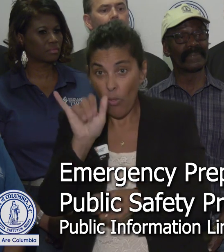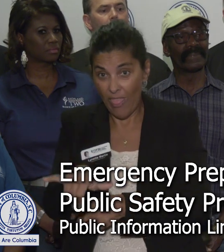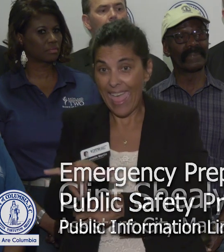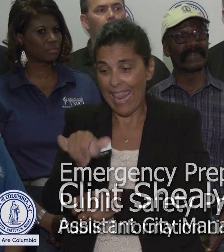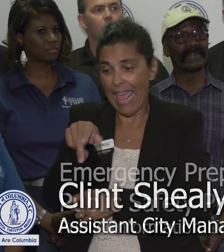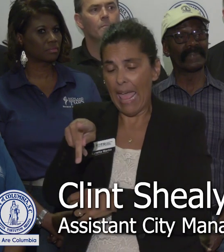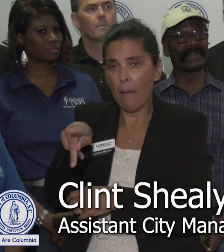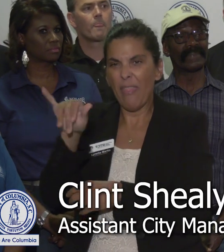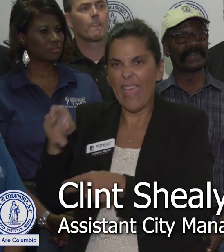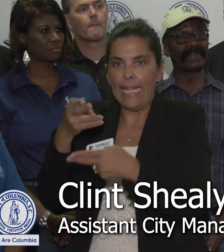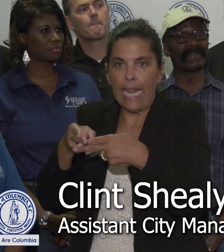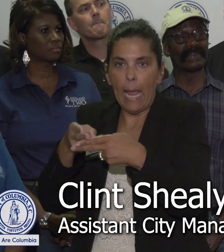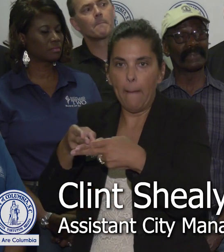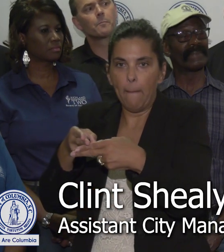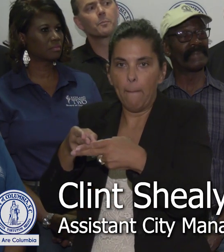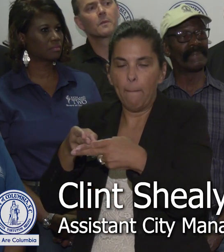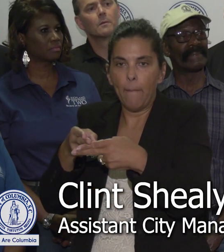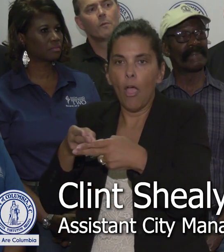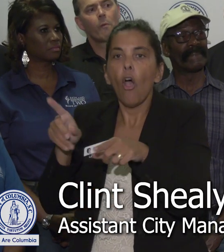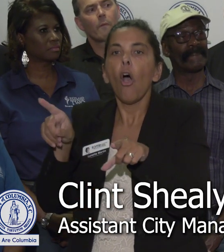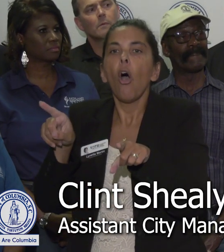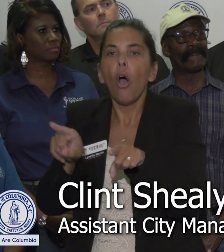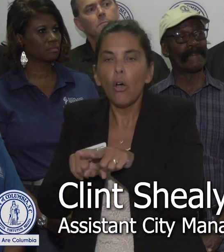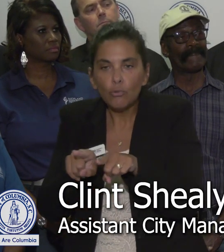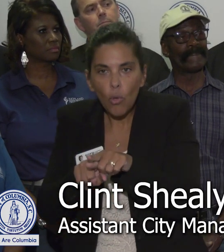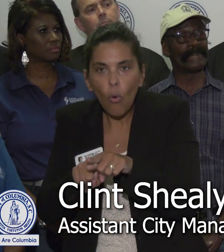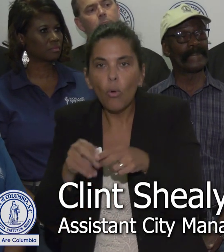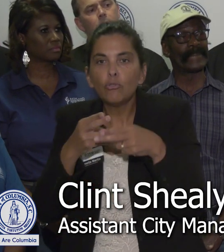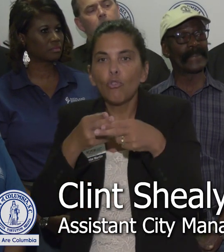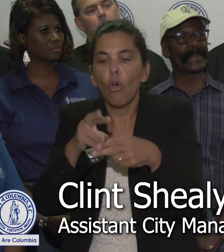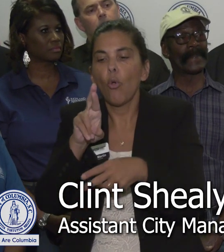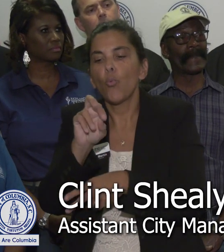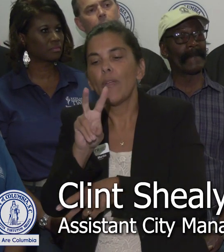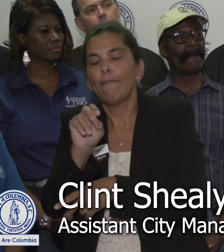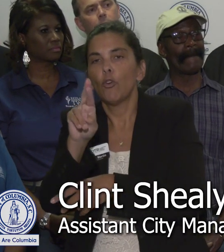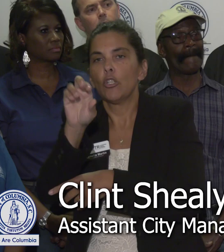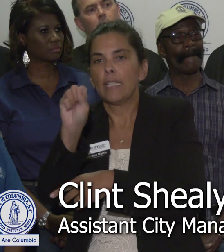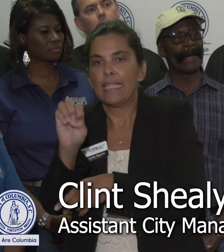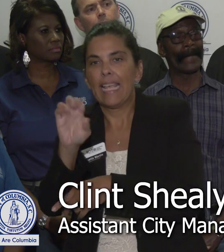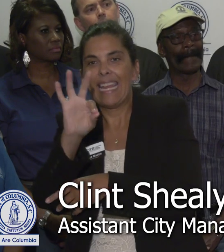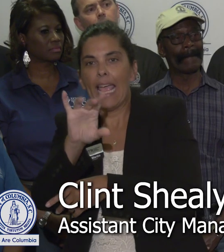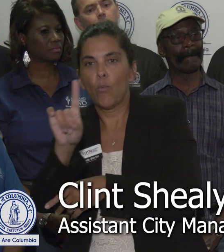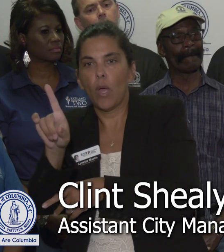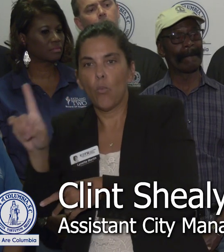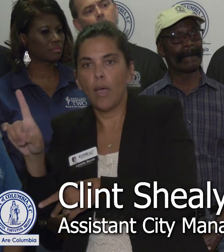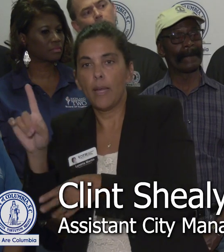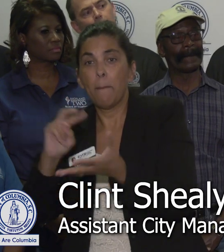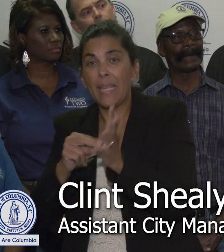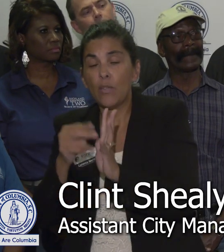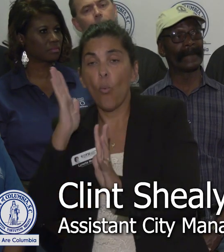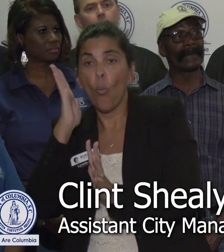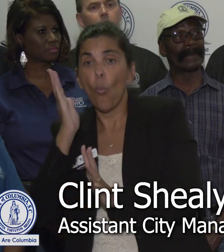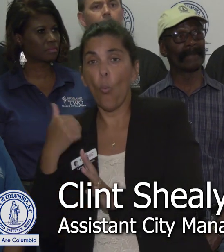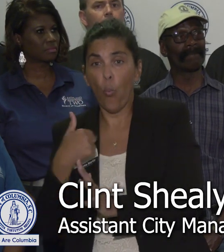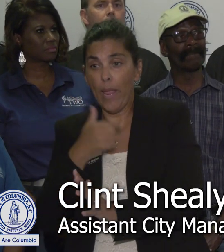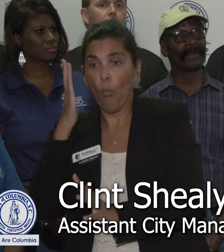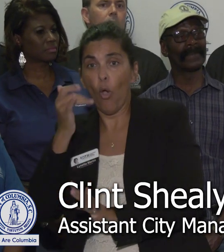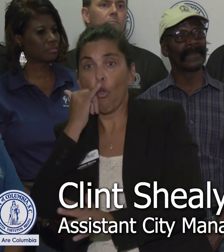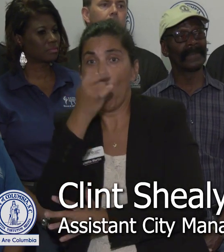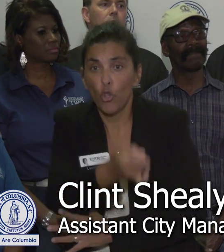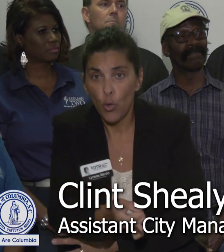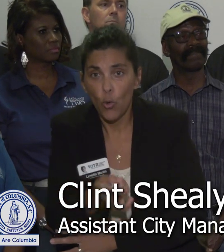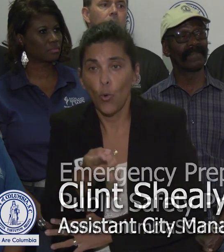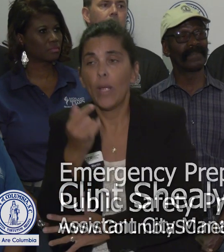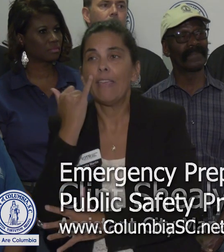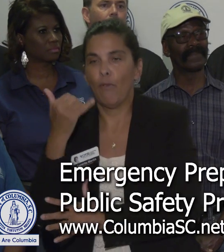also even reverse 911. If we have to pump information out there, we will do so. So, you know, this is not an event that I look forward to,